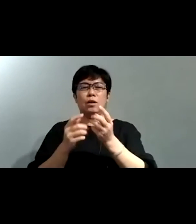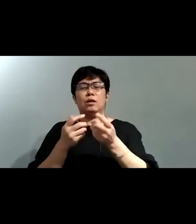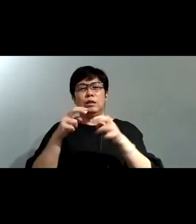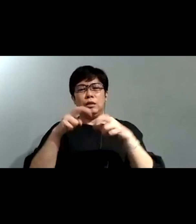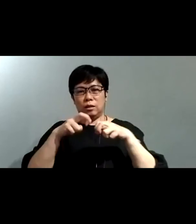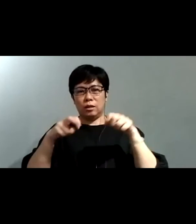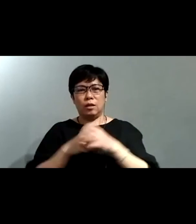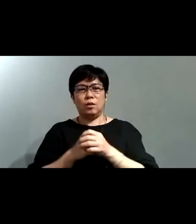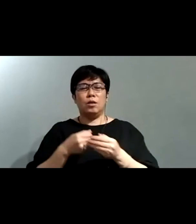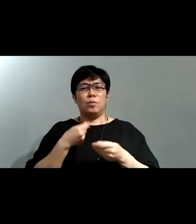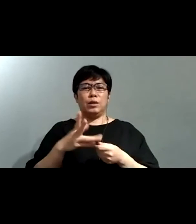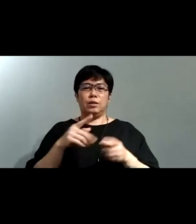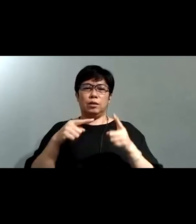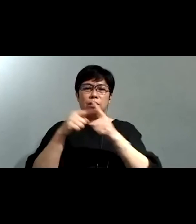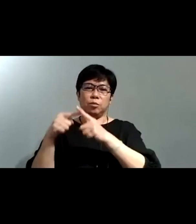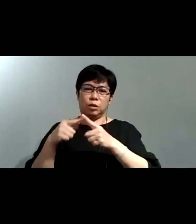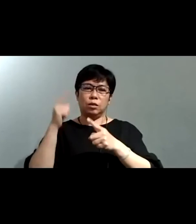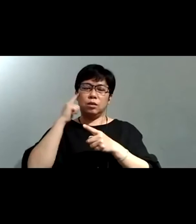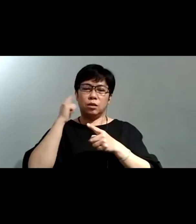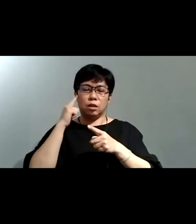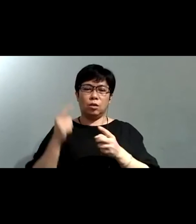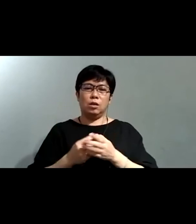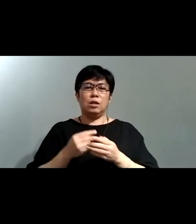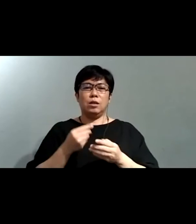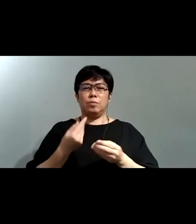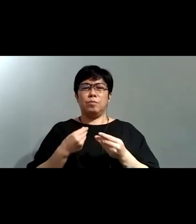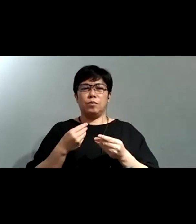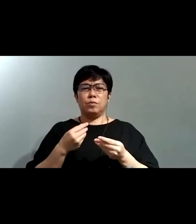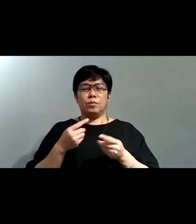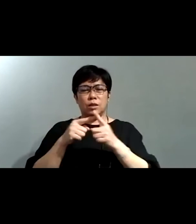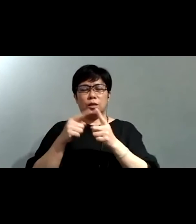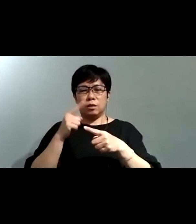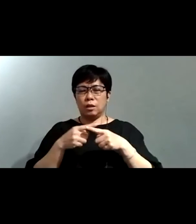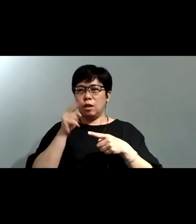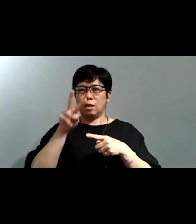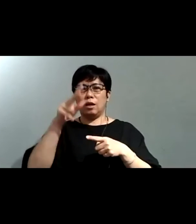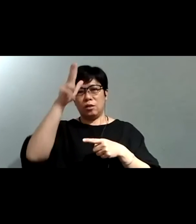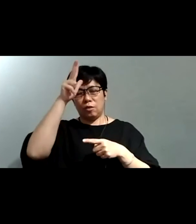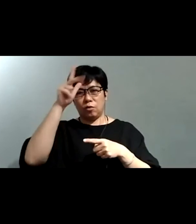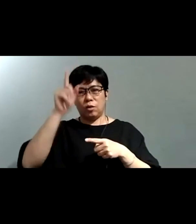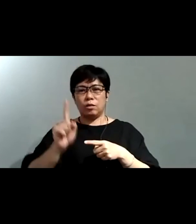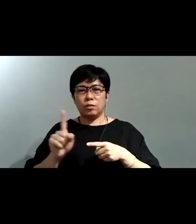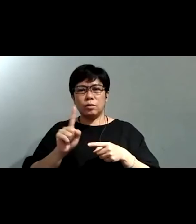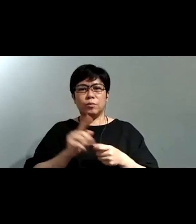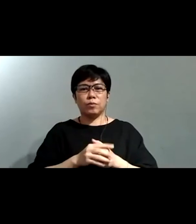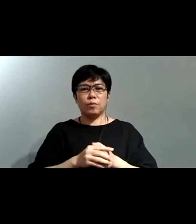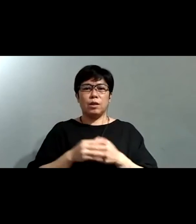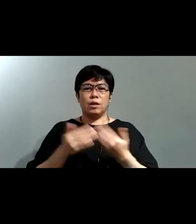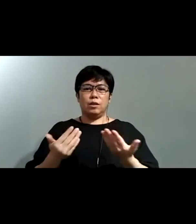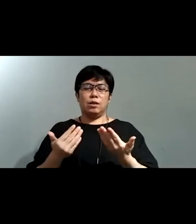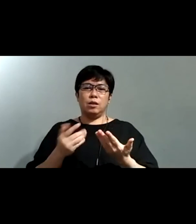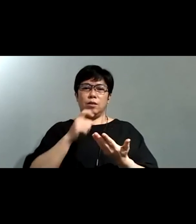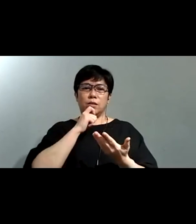are perceiving the government. And we also doing research and surveys on various social issues when